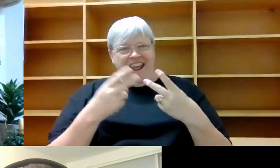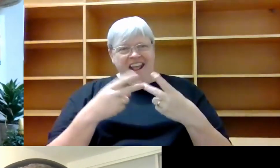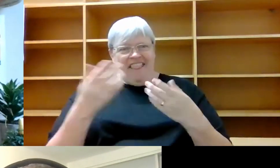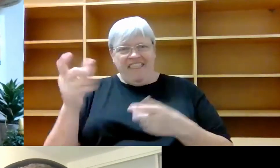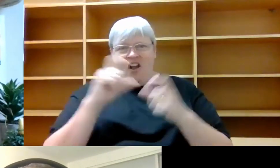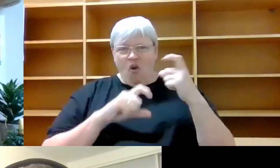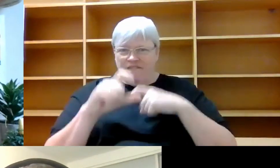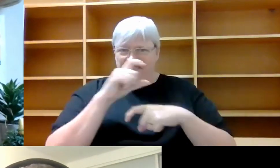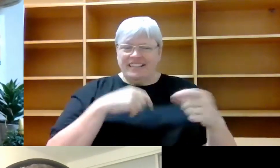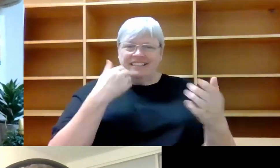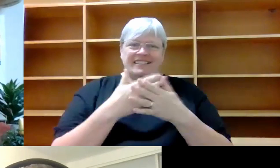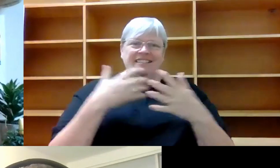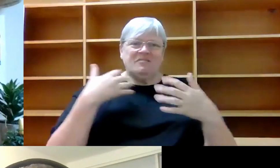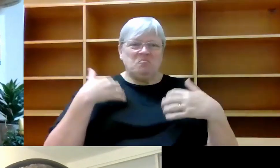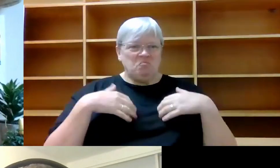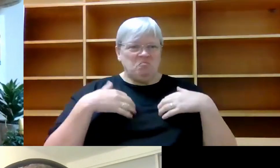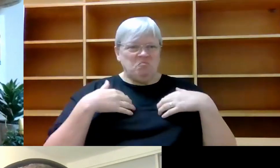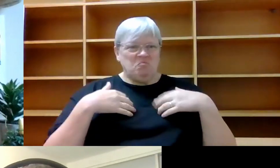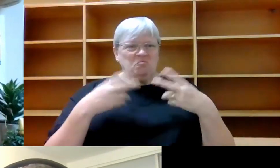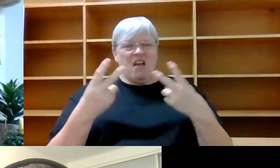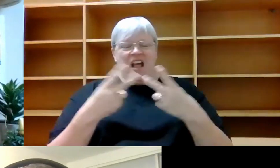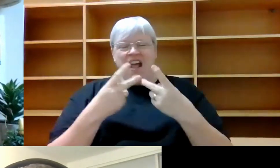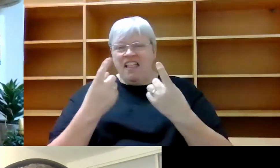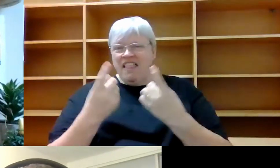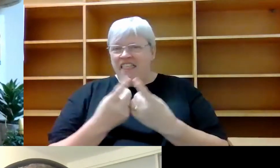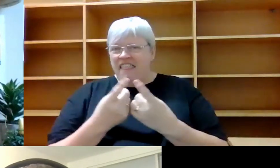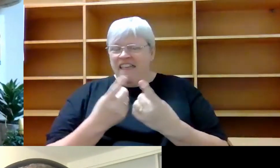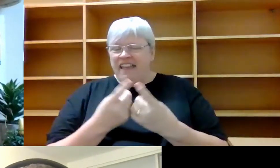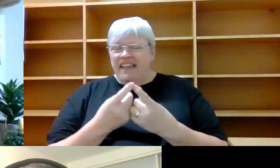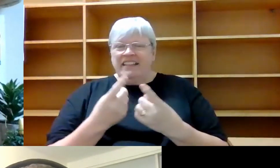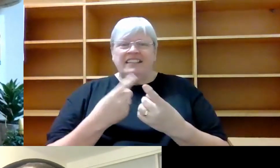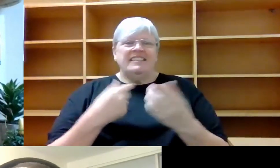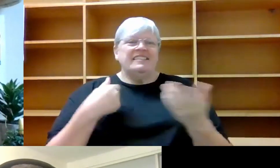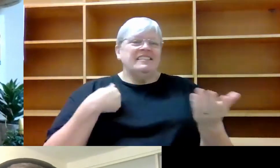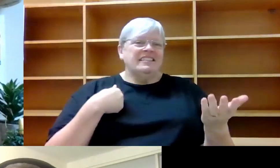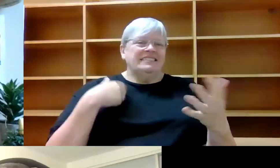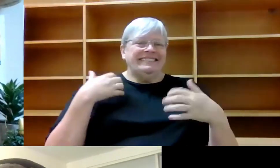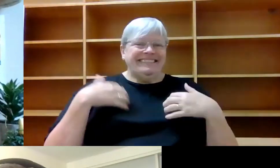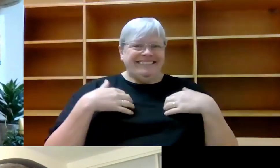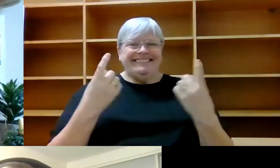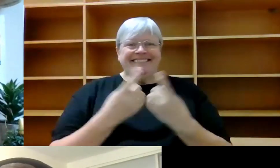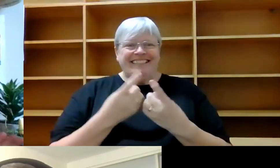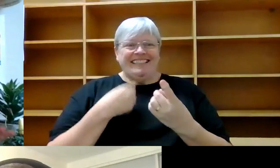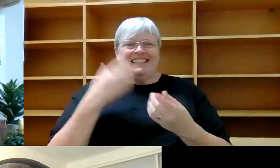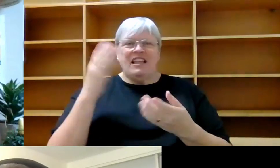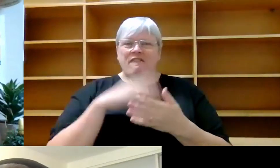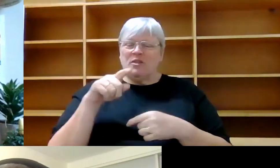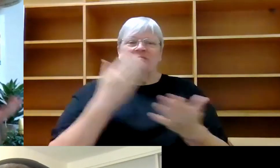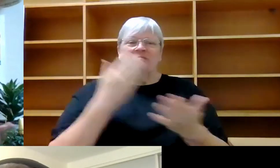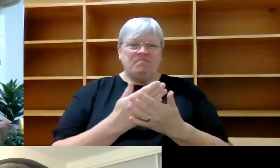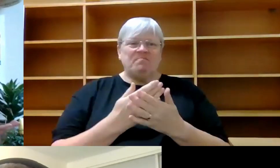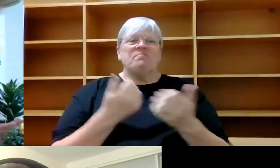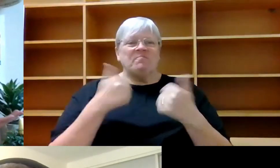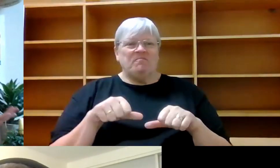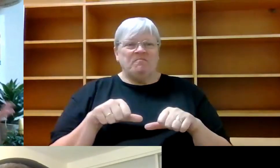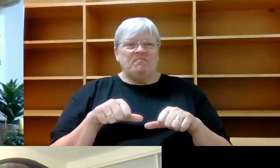to all the other, and Comosha. So much exciting stuff to come from you, which is yes, there is. Yes, there is. As well as like a